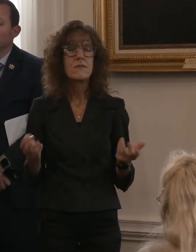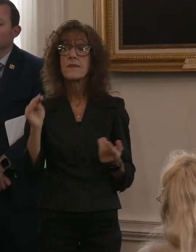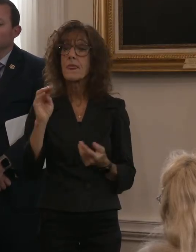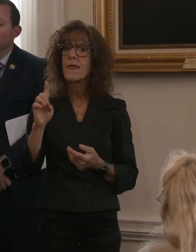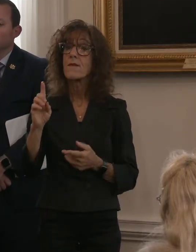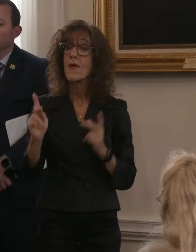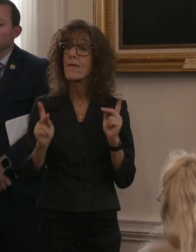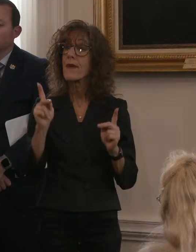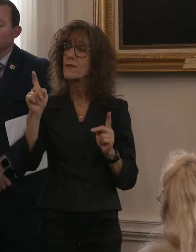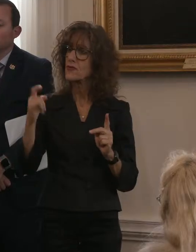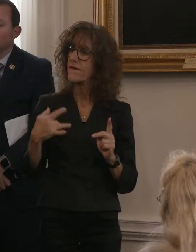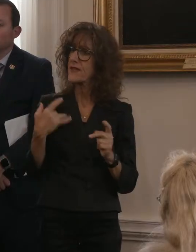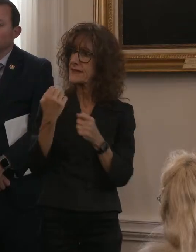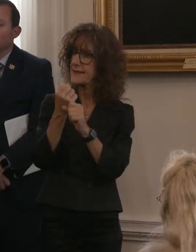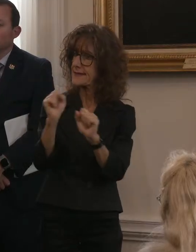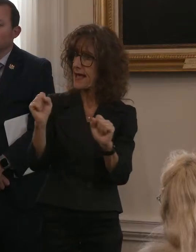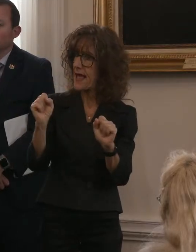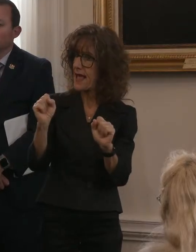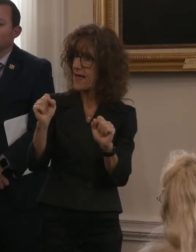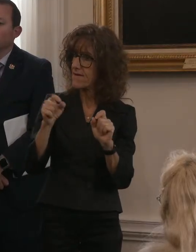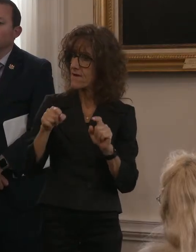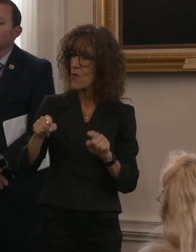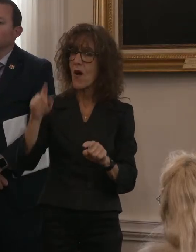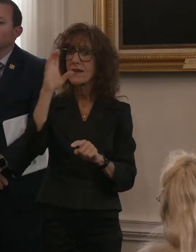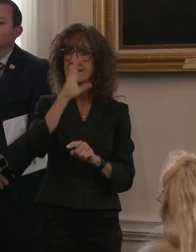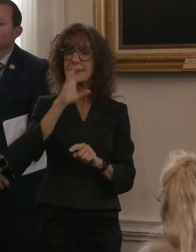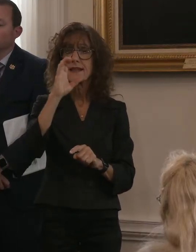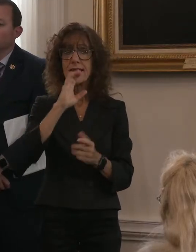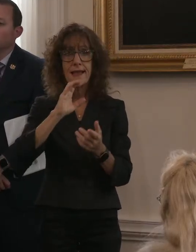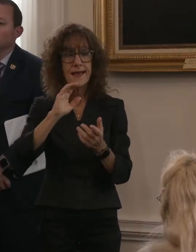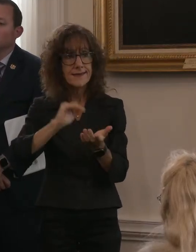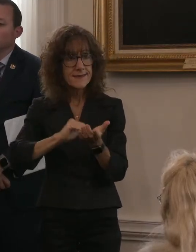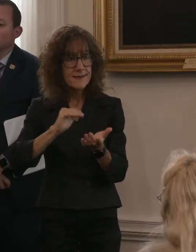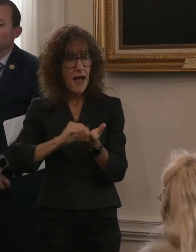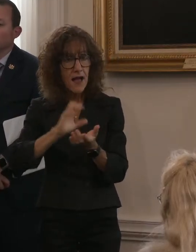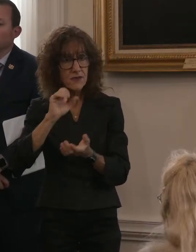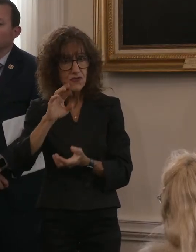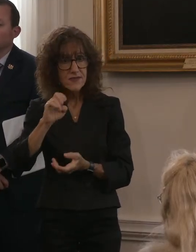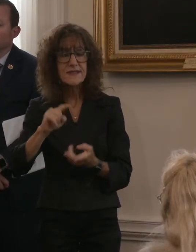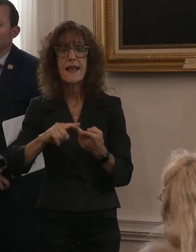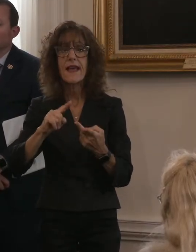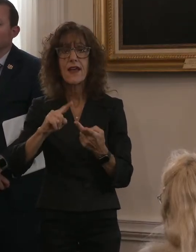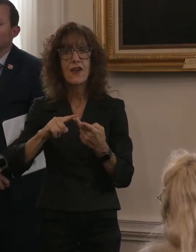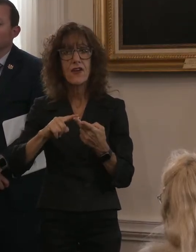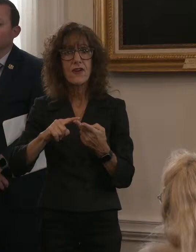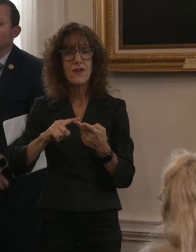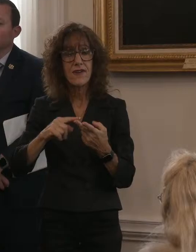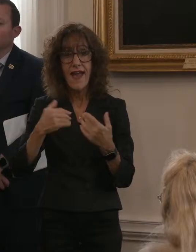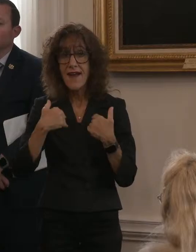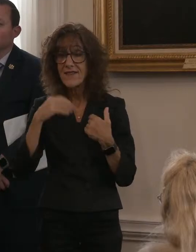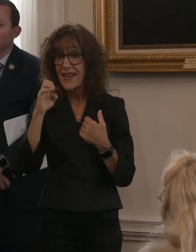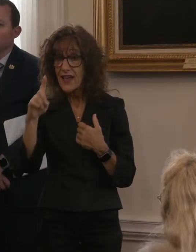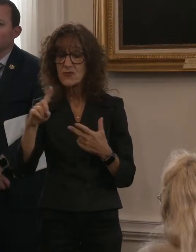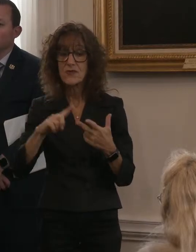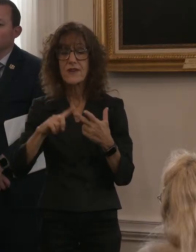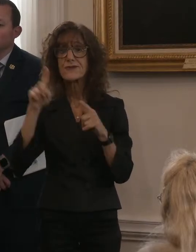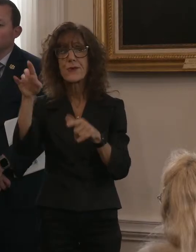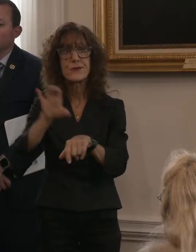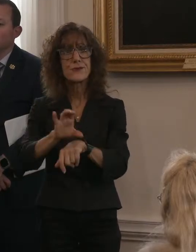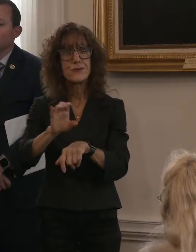Marylanders should feel safe while seeking medical care, pursuing education, and going to